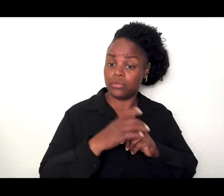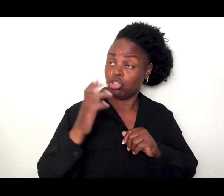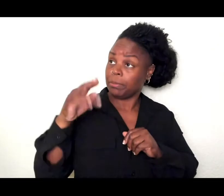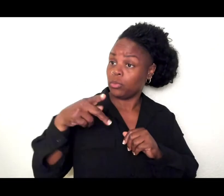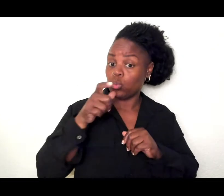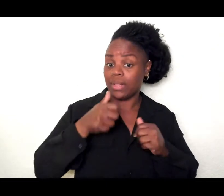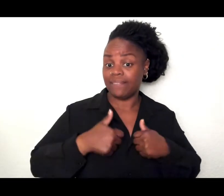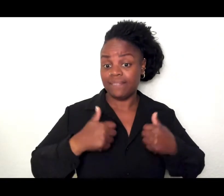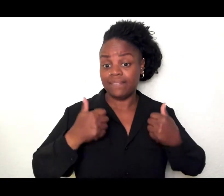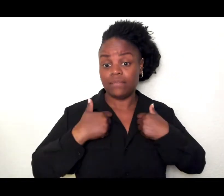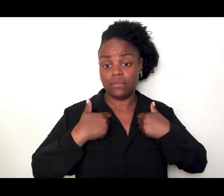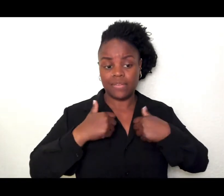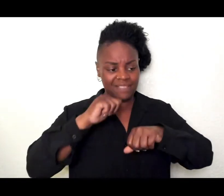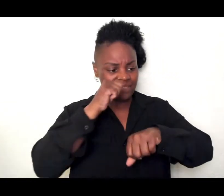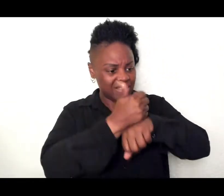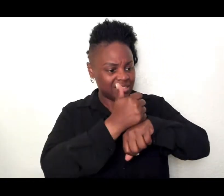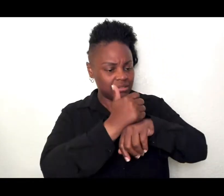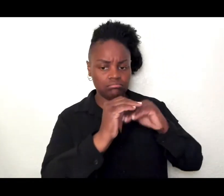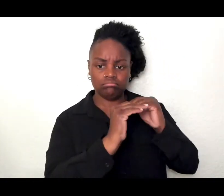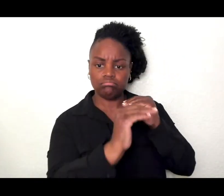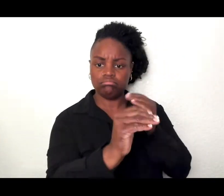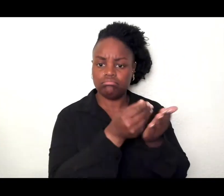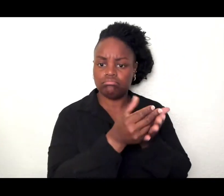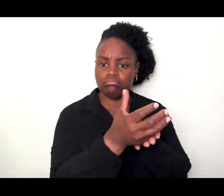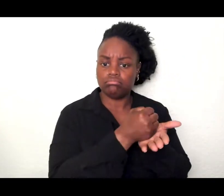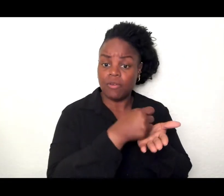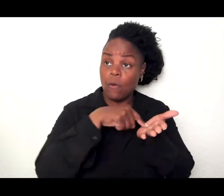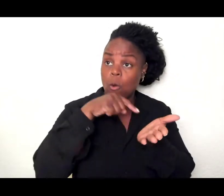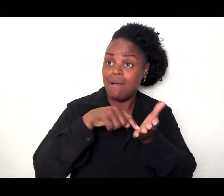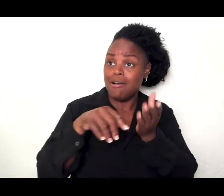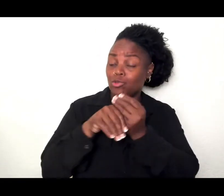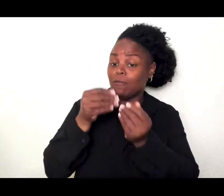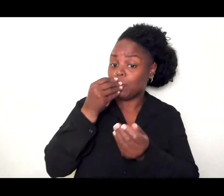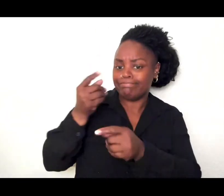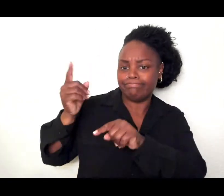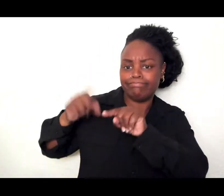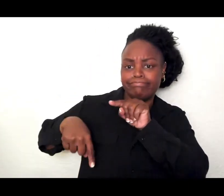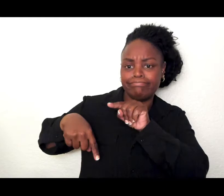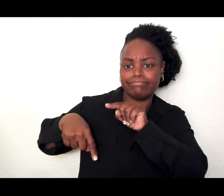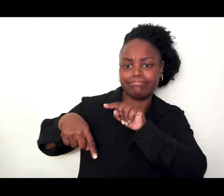Crips who live on fixed incomes can't afford to buy extra food.